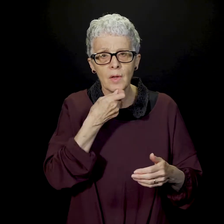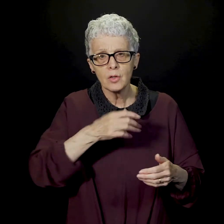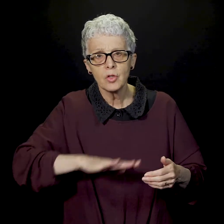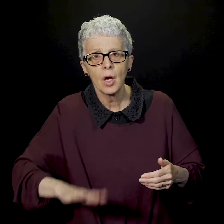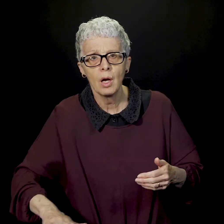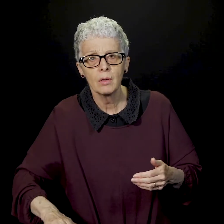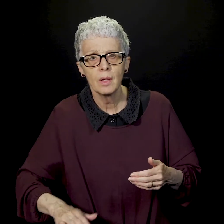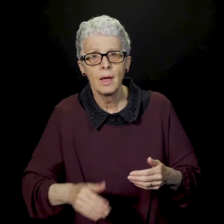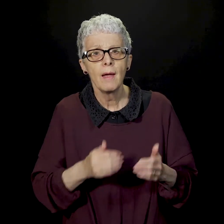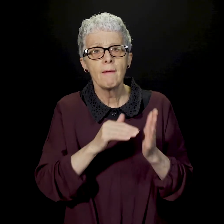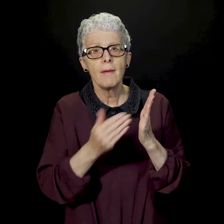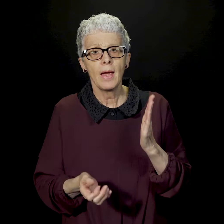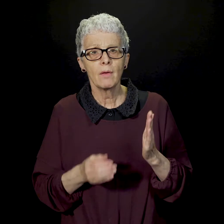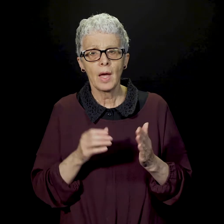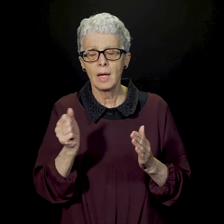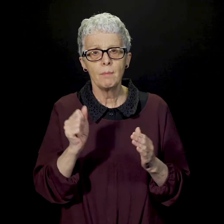they had grieved God.